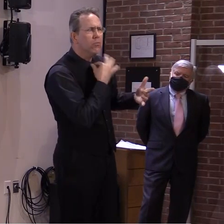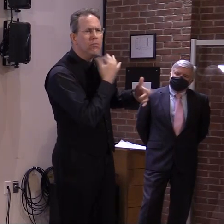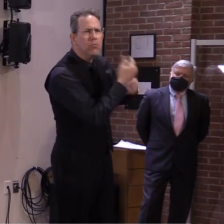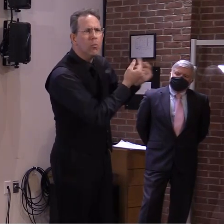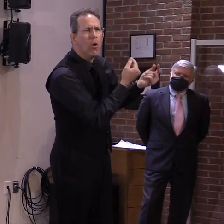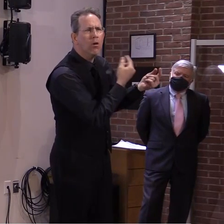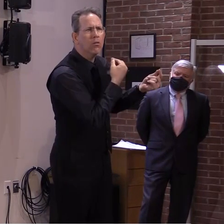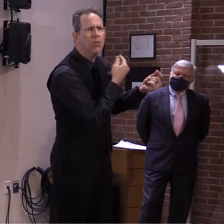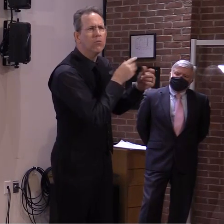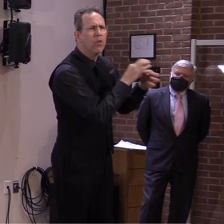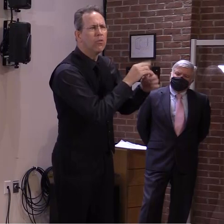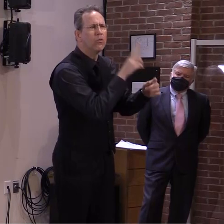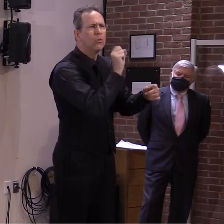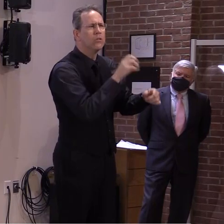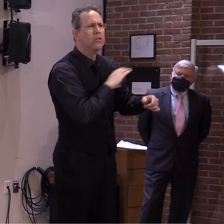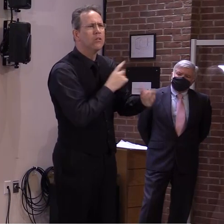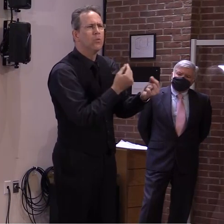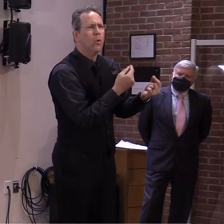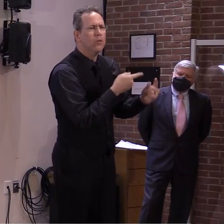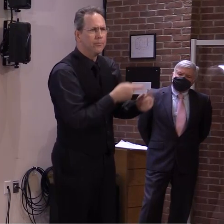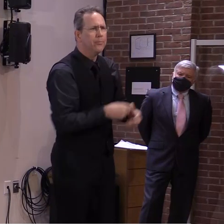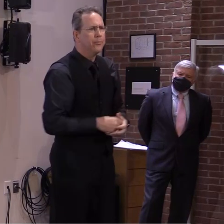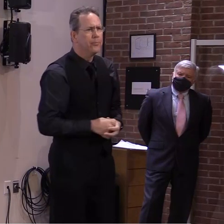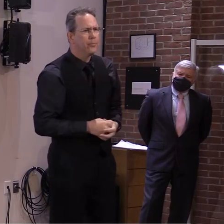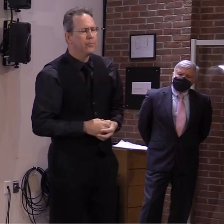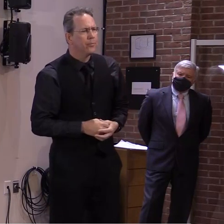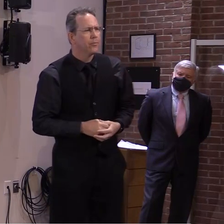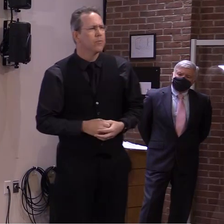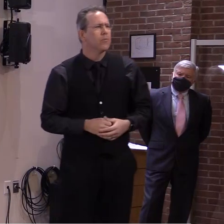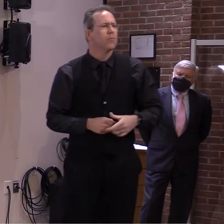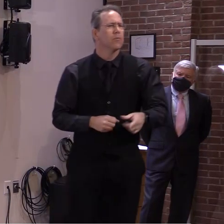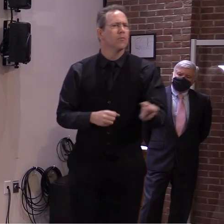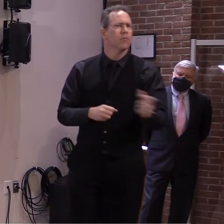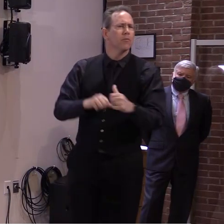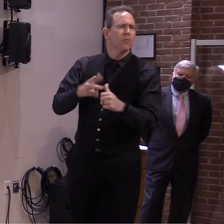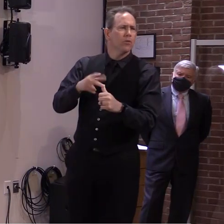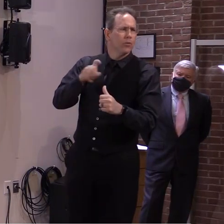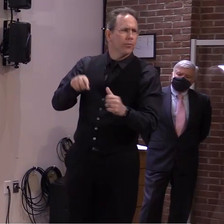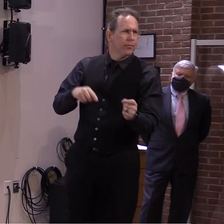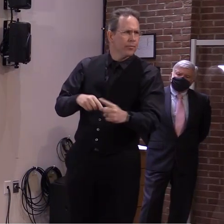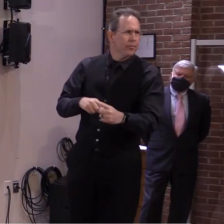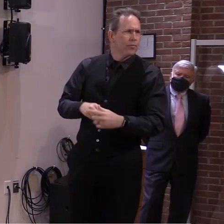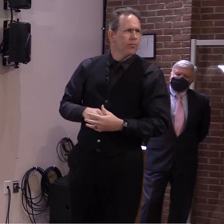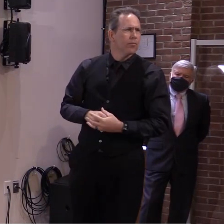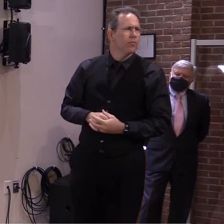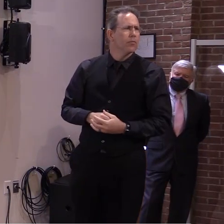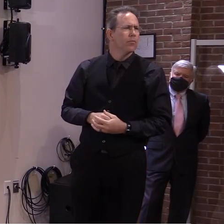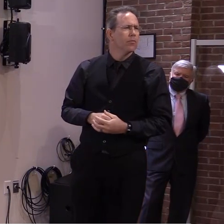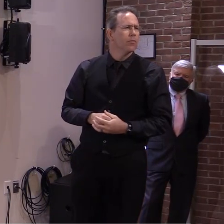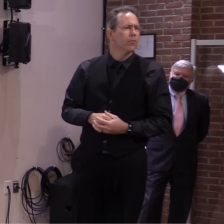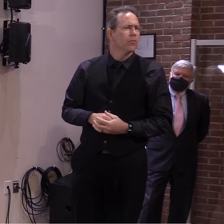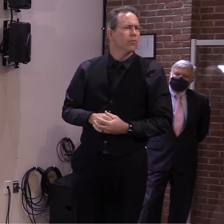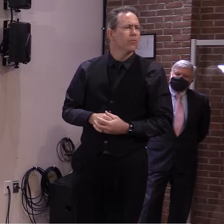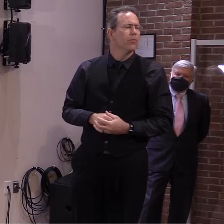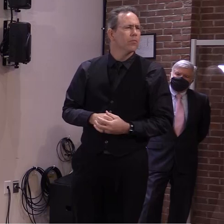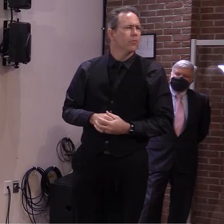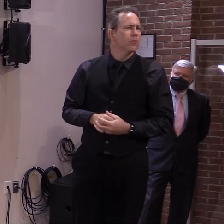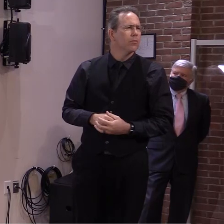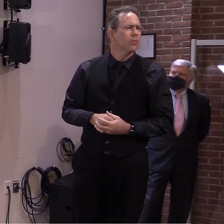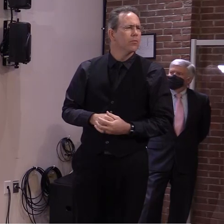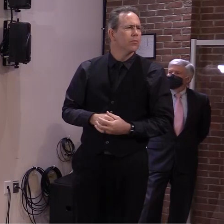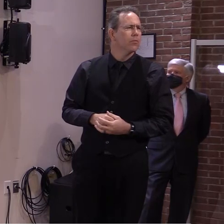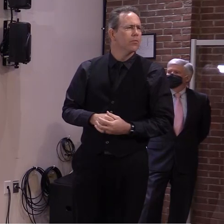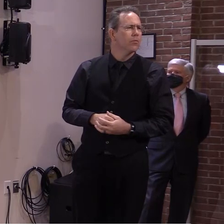Finally, a viewer asked, she's got some adult kids, and she asked whether you would consider drive-through vaccine